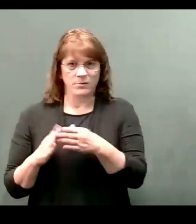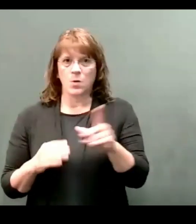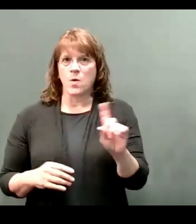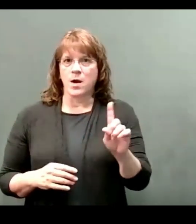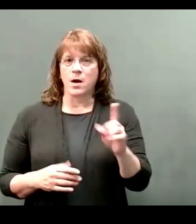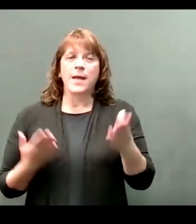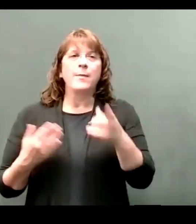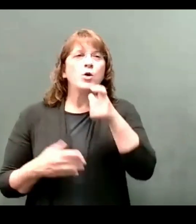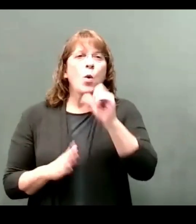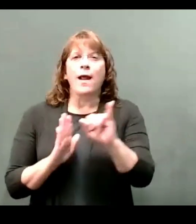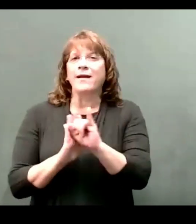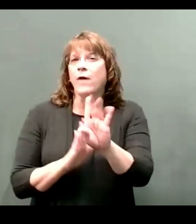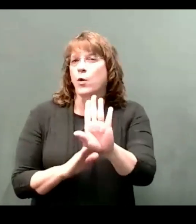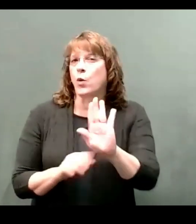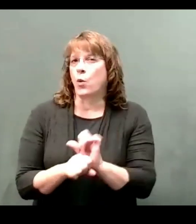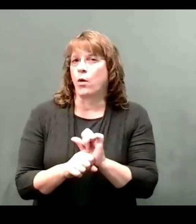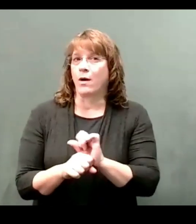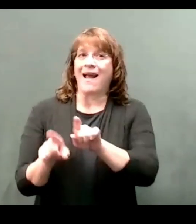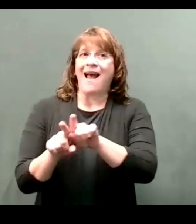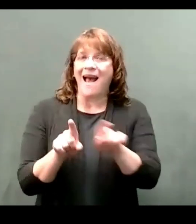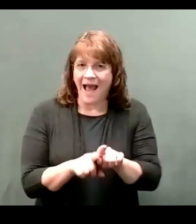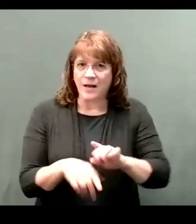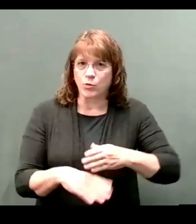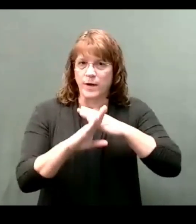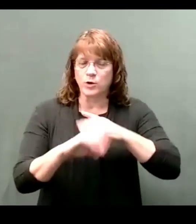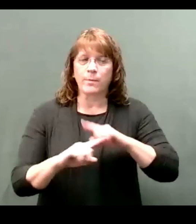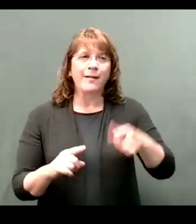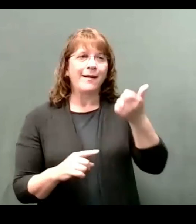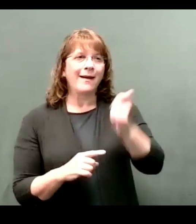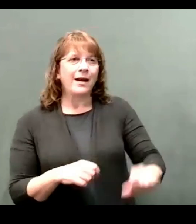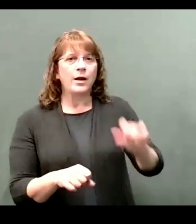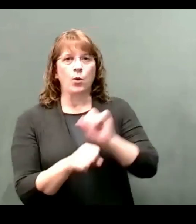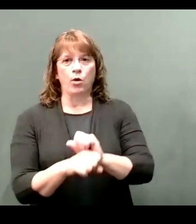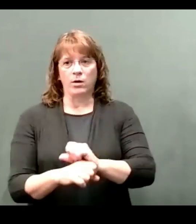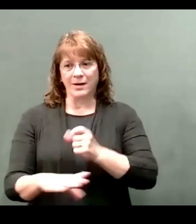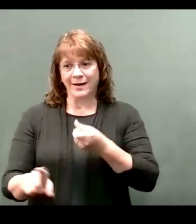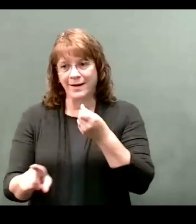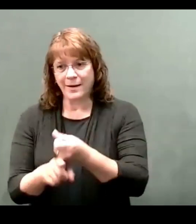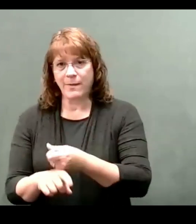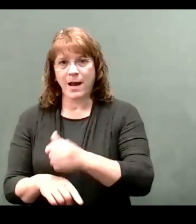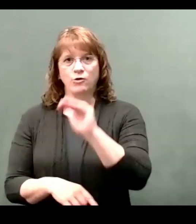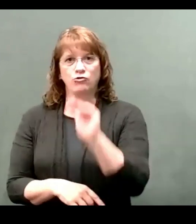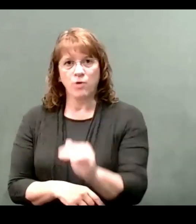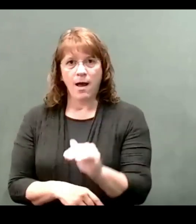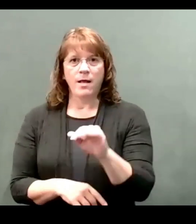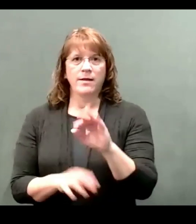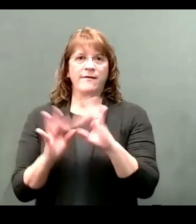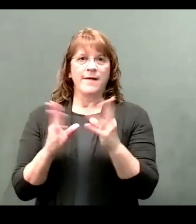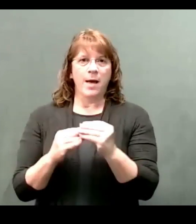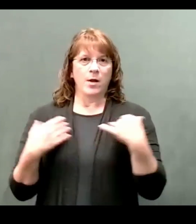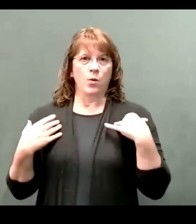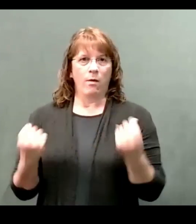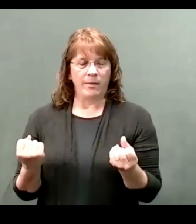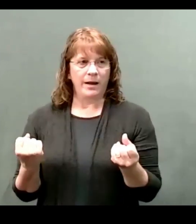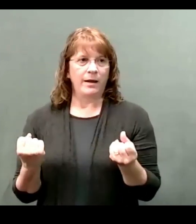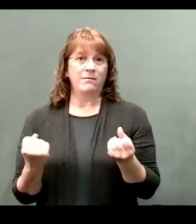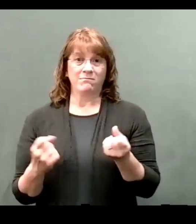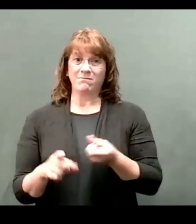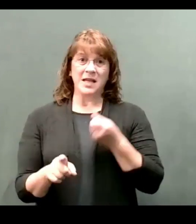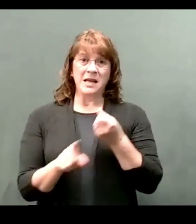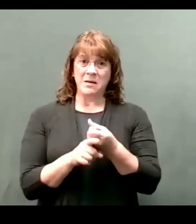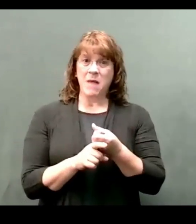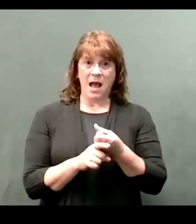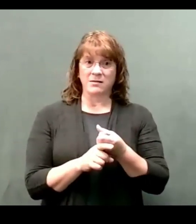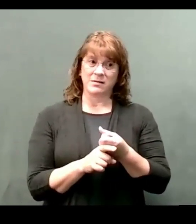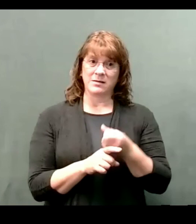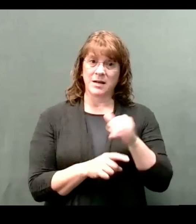Like, we know that any work that's impacting child and family well-being, for example, has a role in child abuse prevention, right?